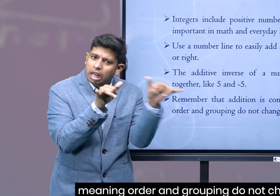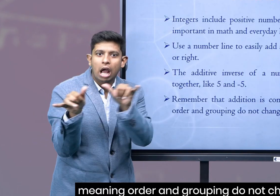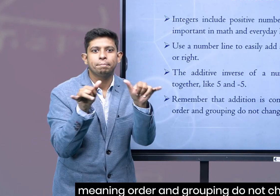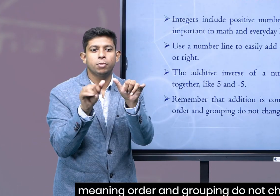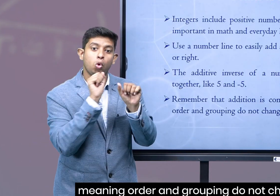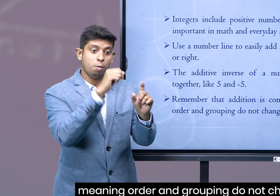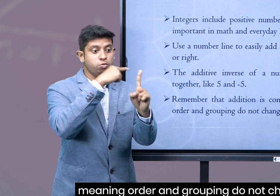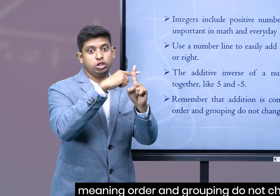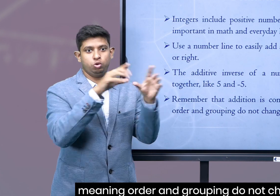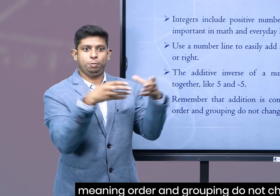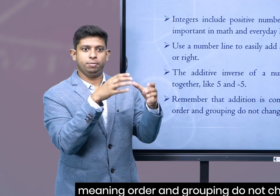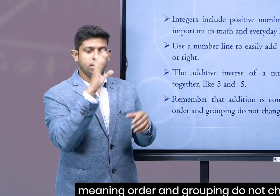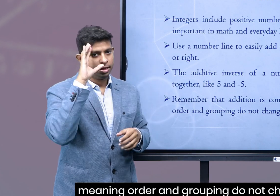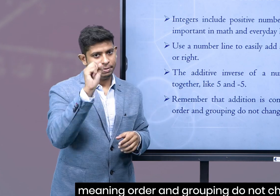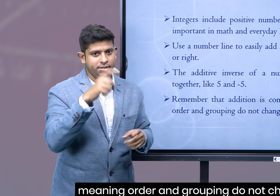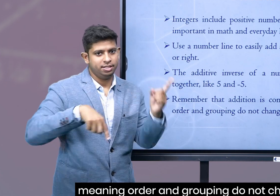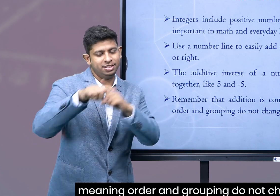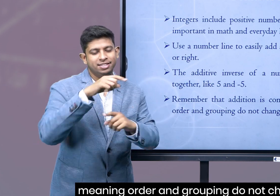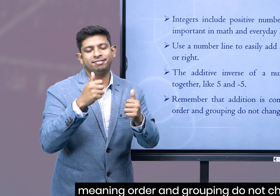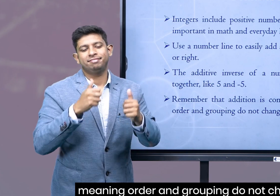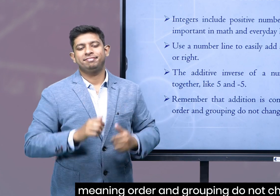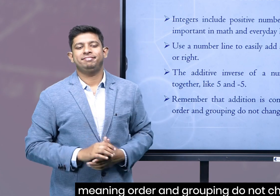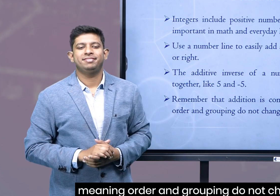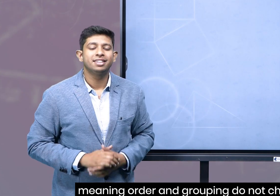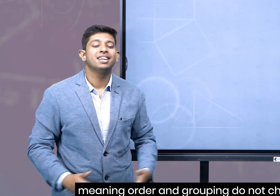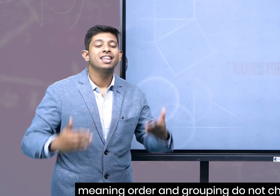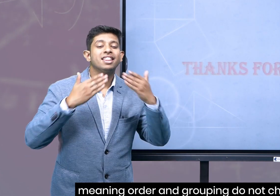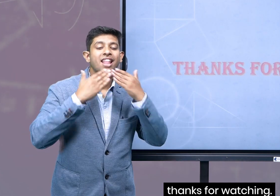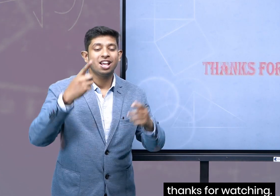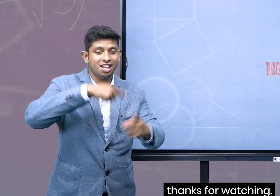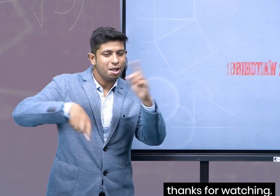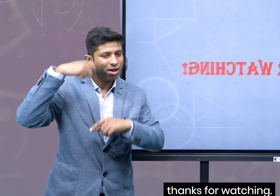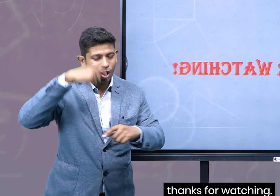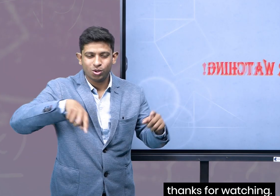Thanks for watching.